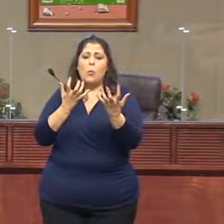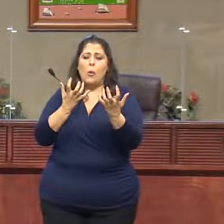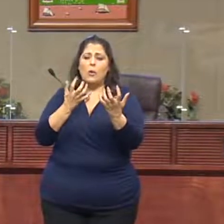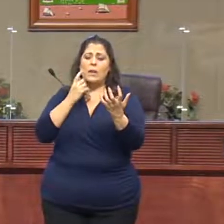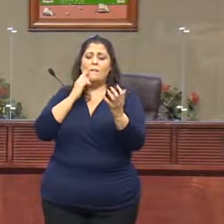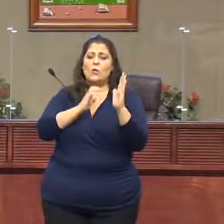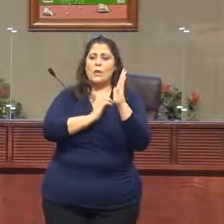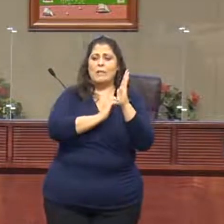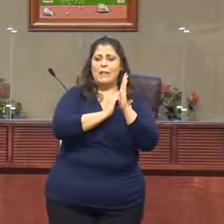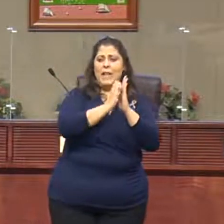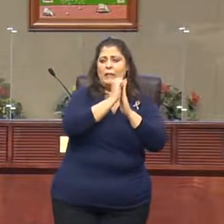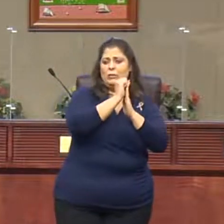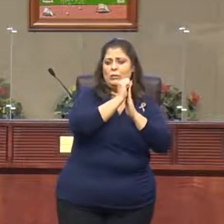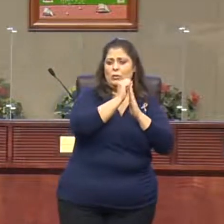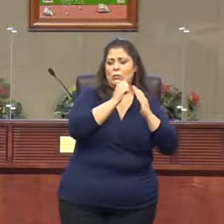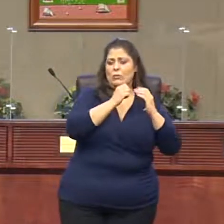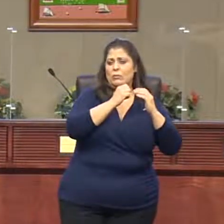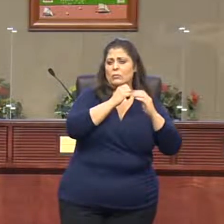cancer for,